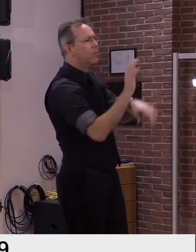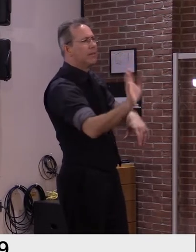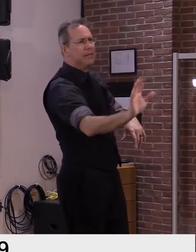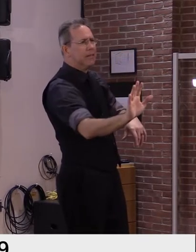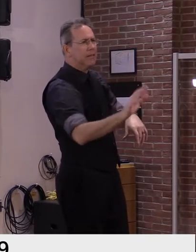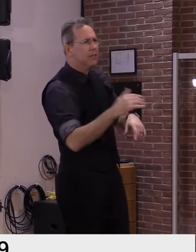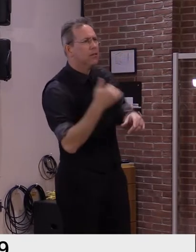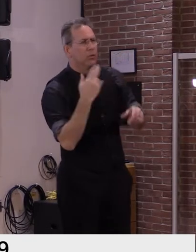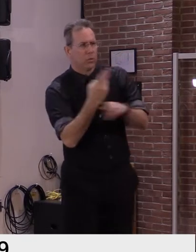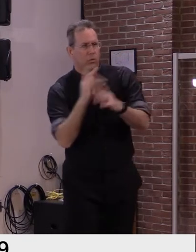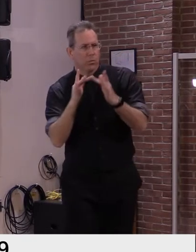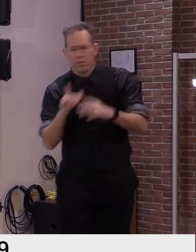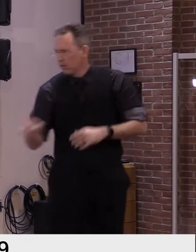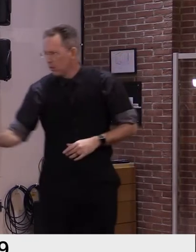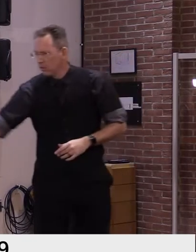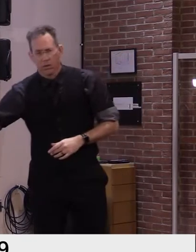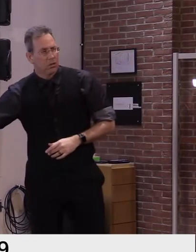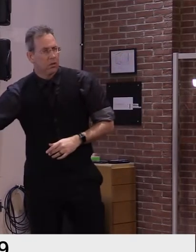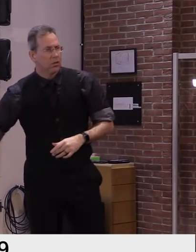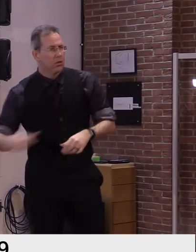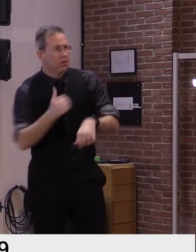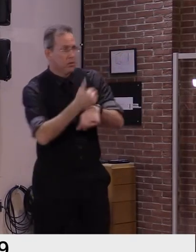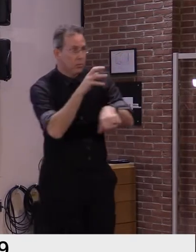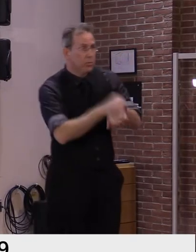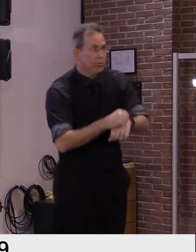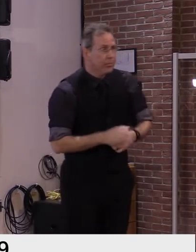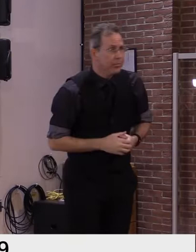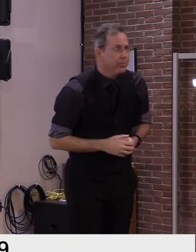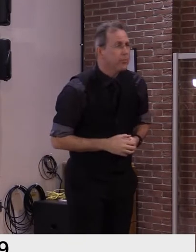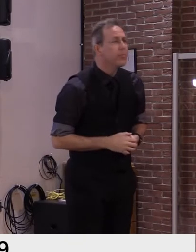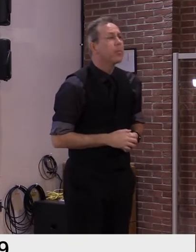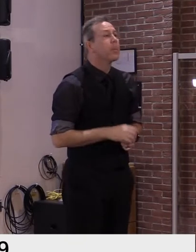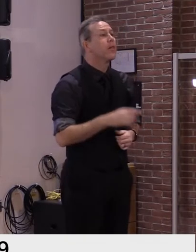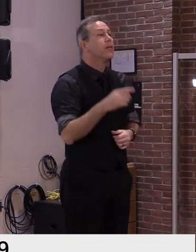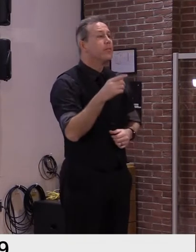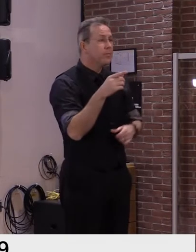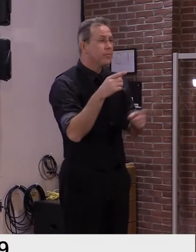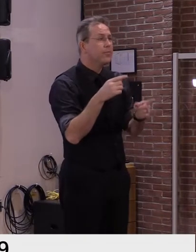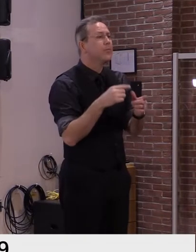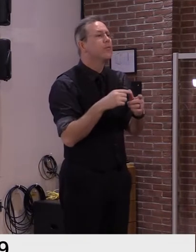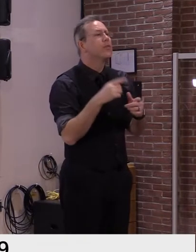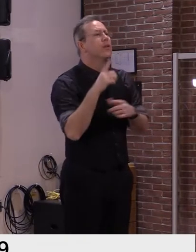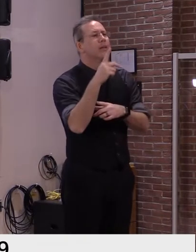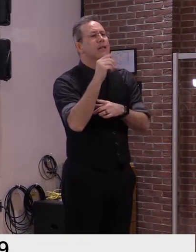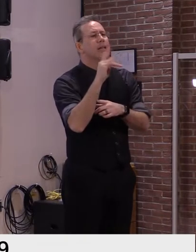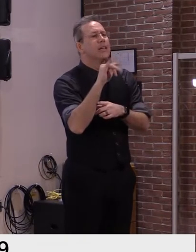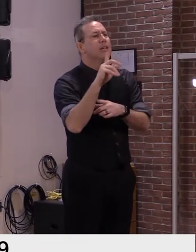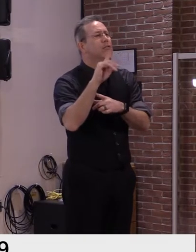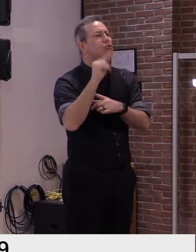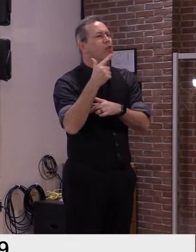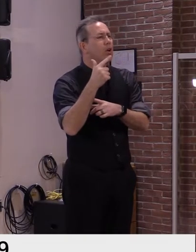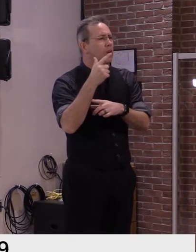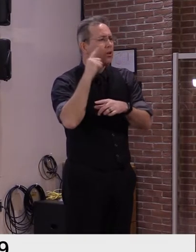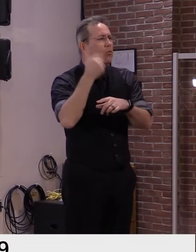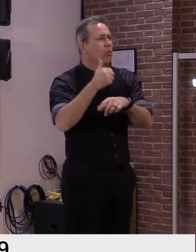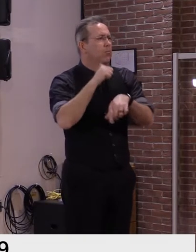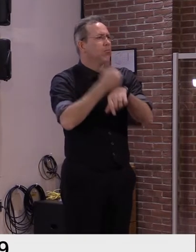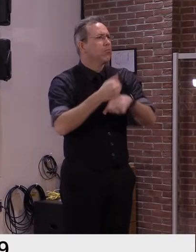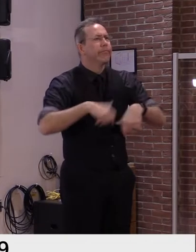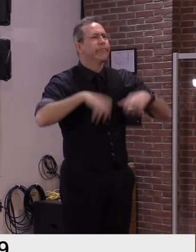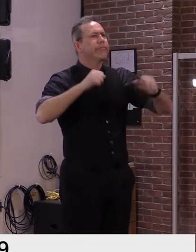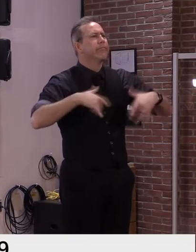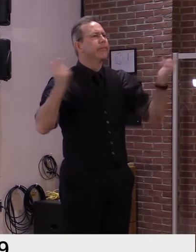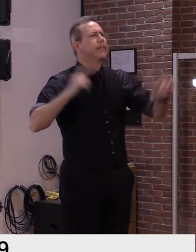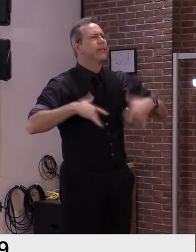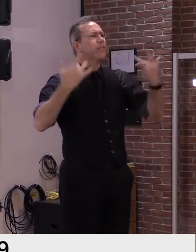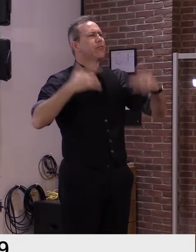program, will conduct a large vaccination event for eligible Vermonters at Spalding High School